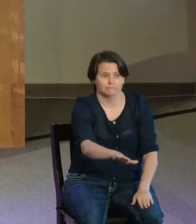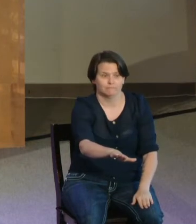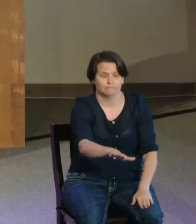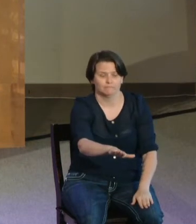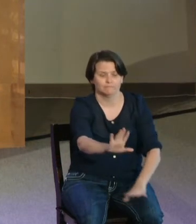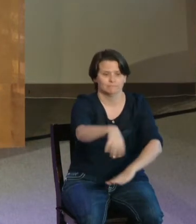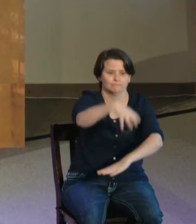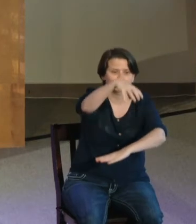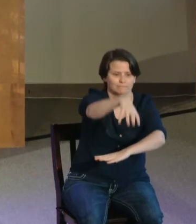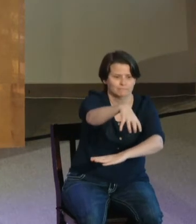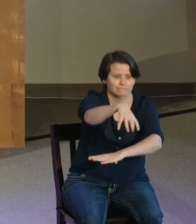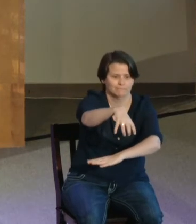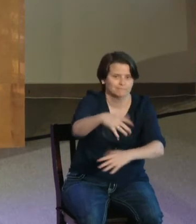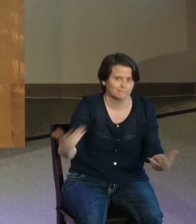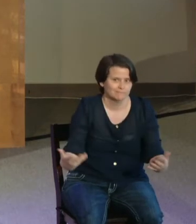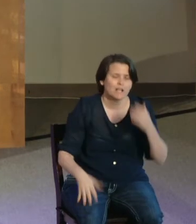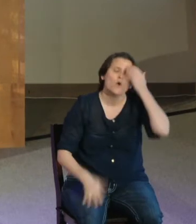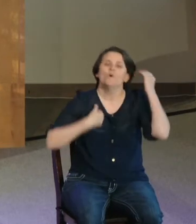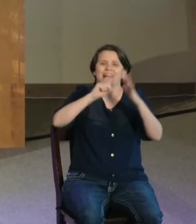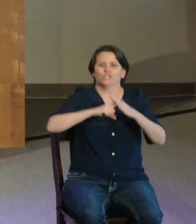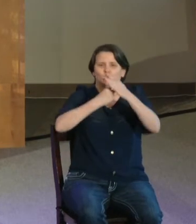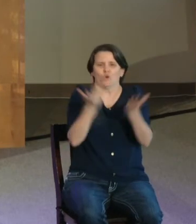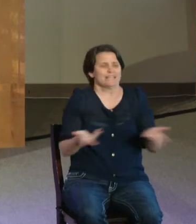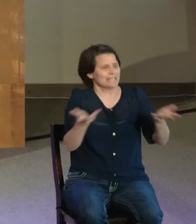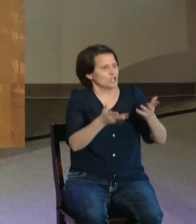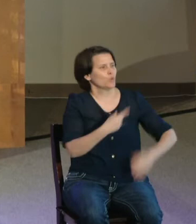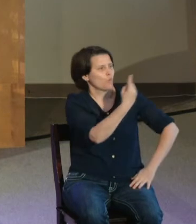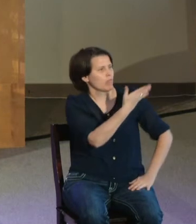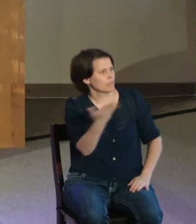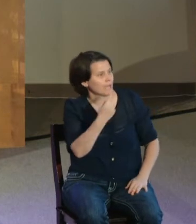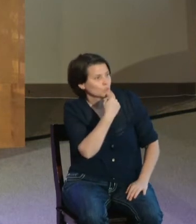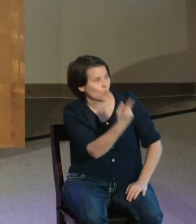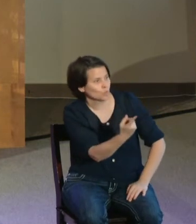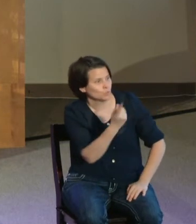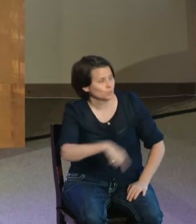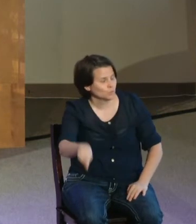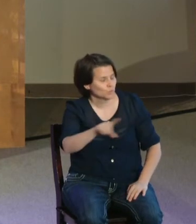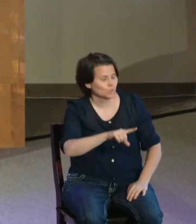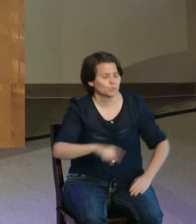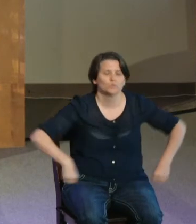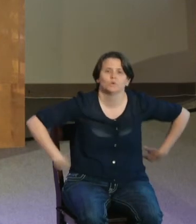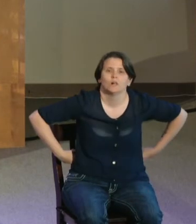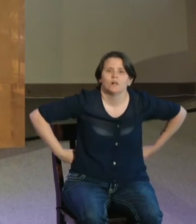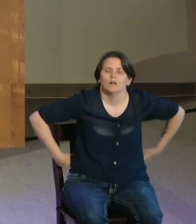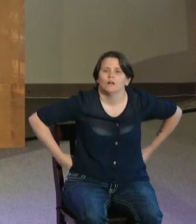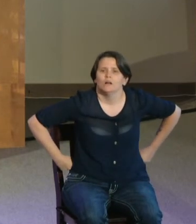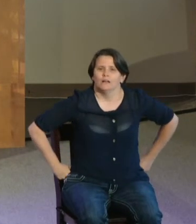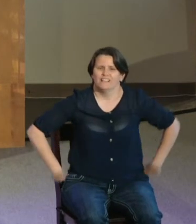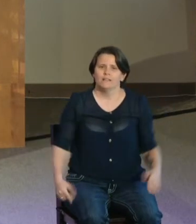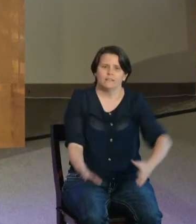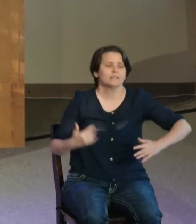I started here at Unity Church of the Hills, one of the things that I told you is that I talk